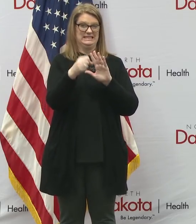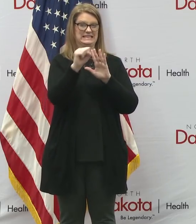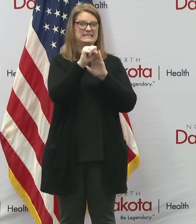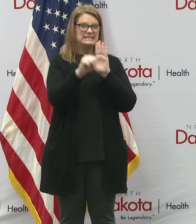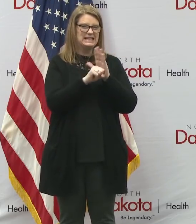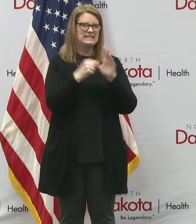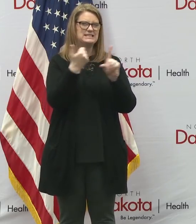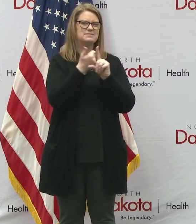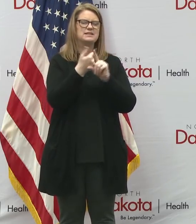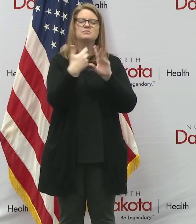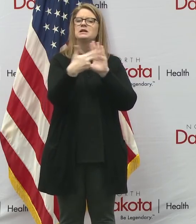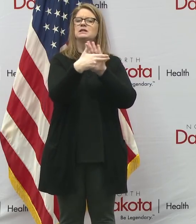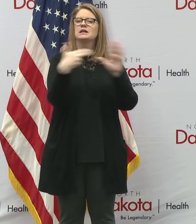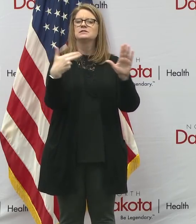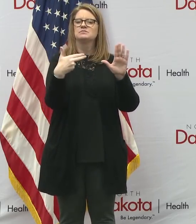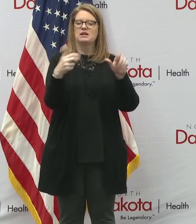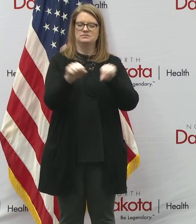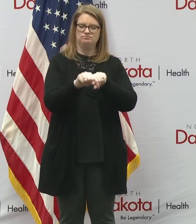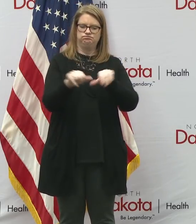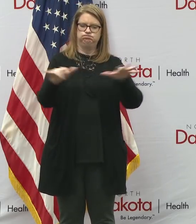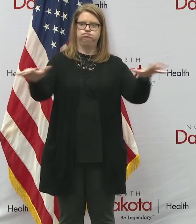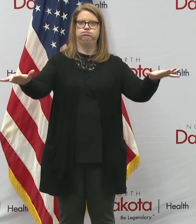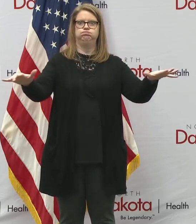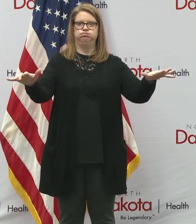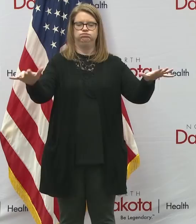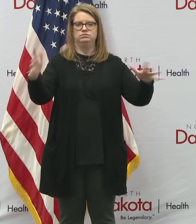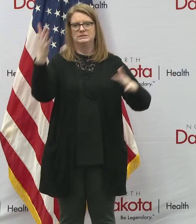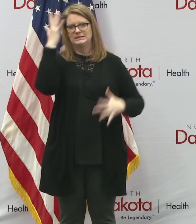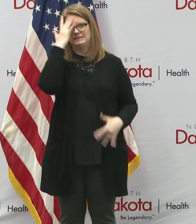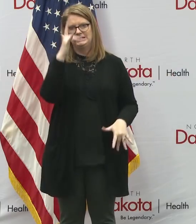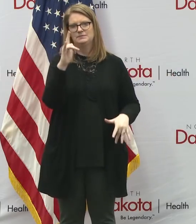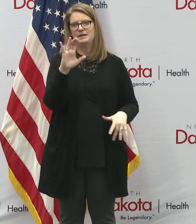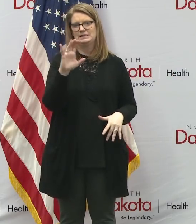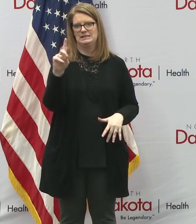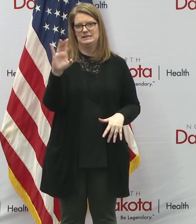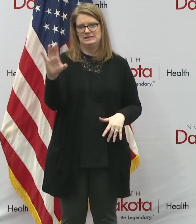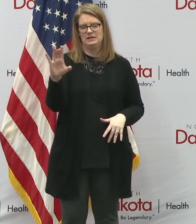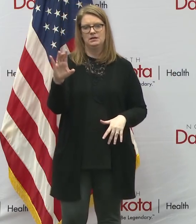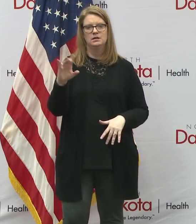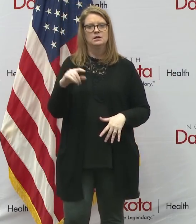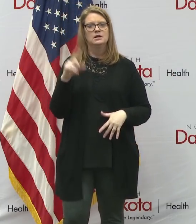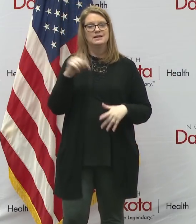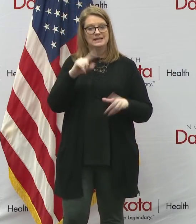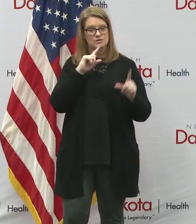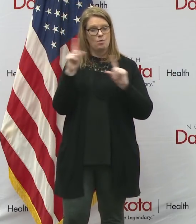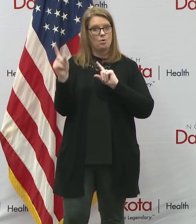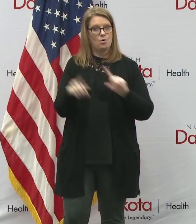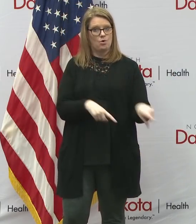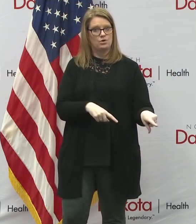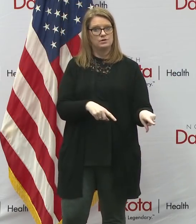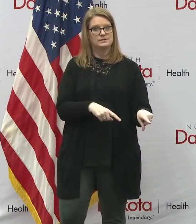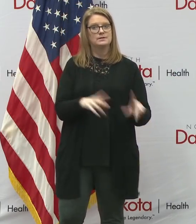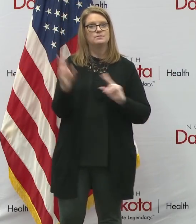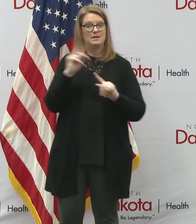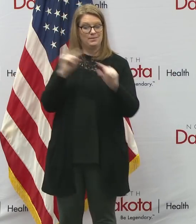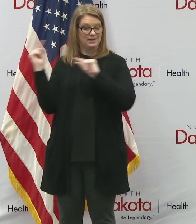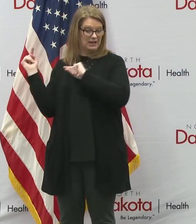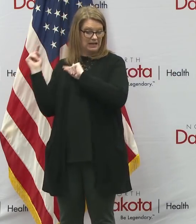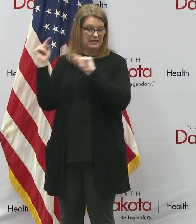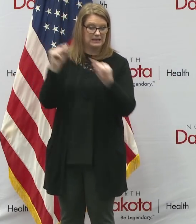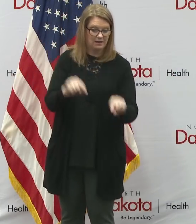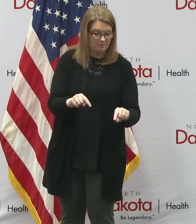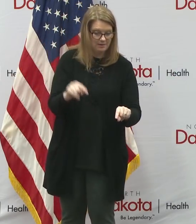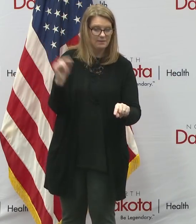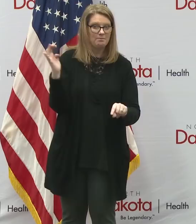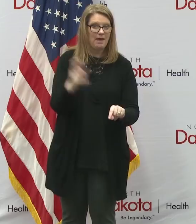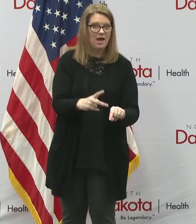as having widespread disease by the CDC. This order impacts individuals returning in the